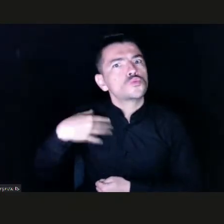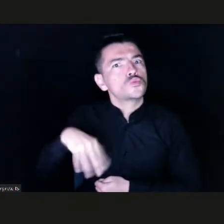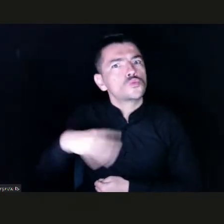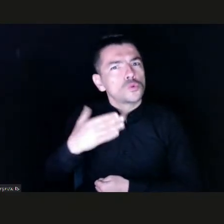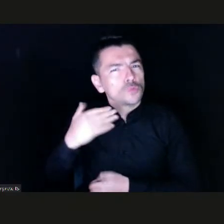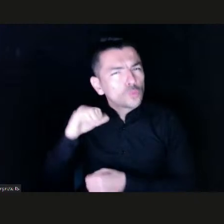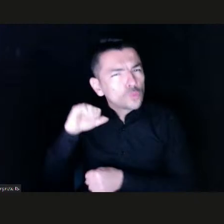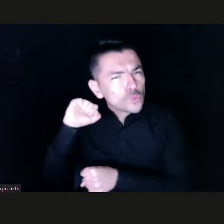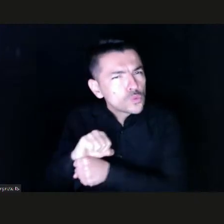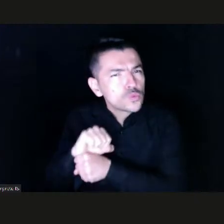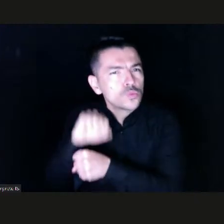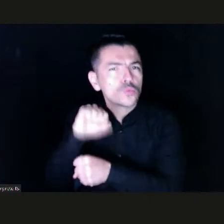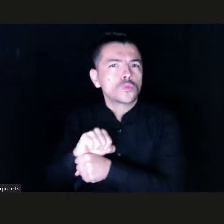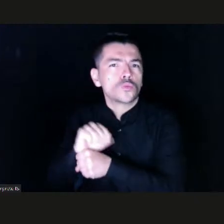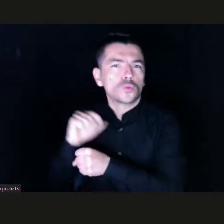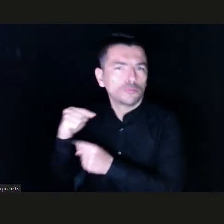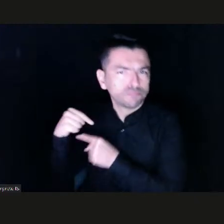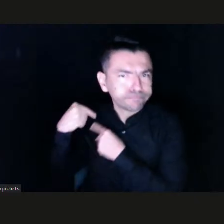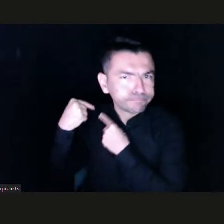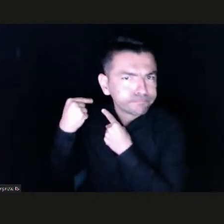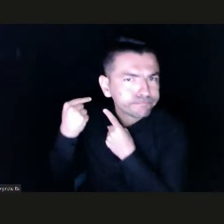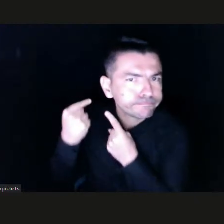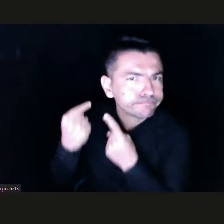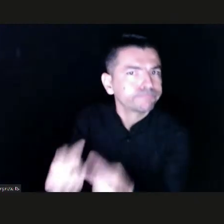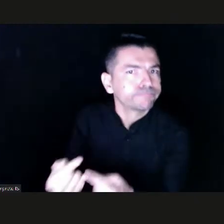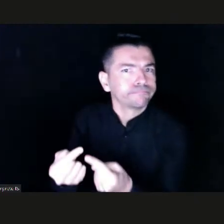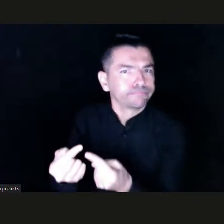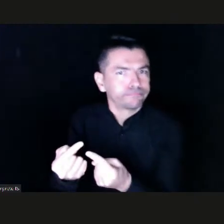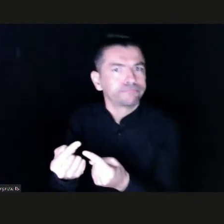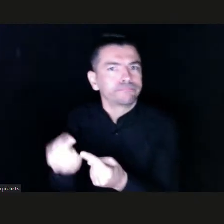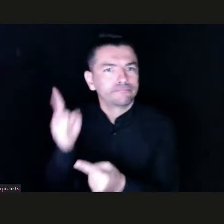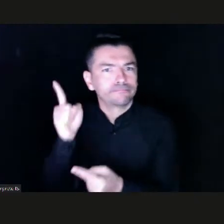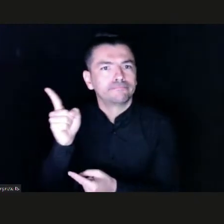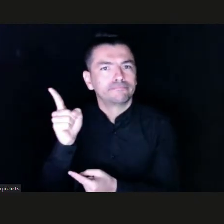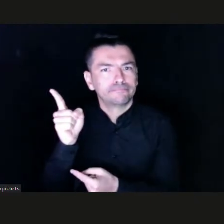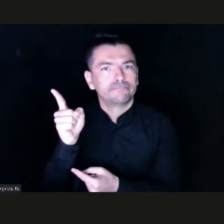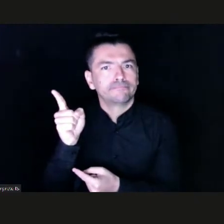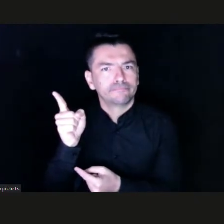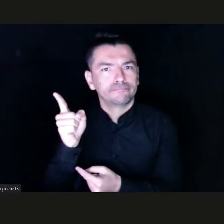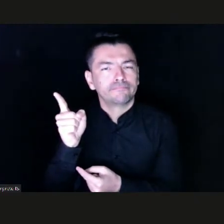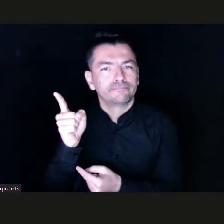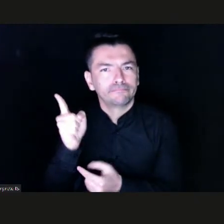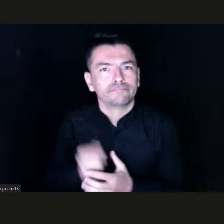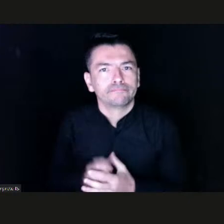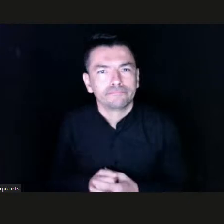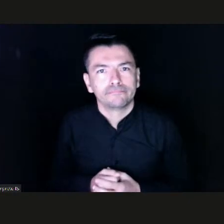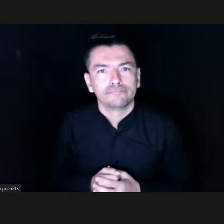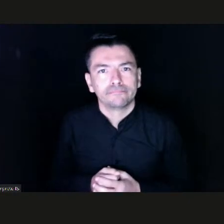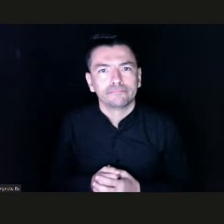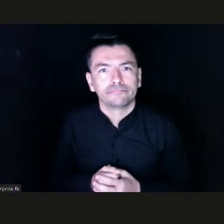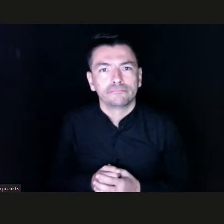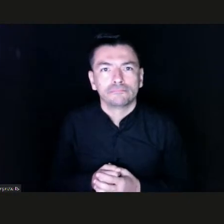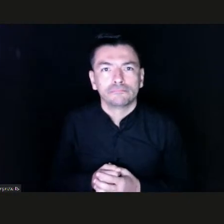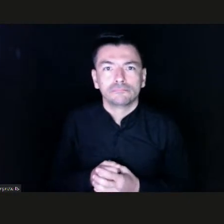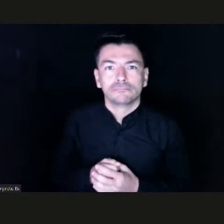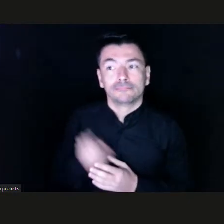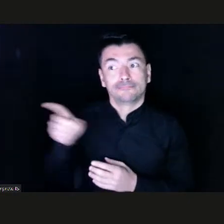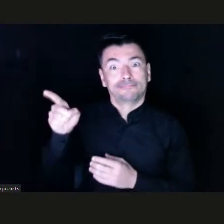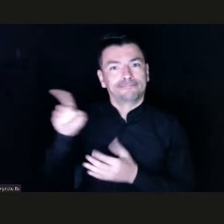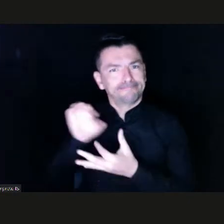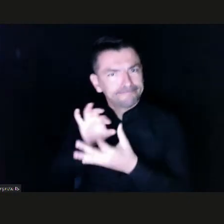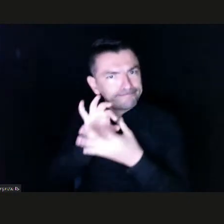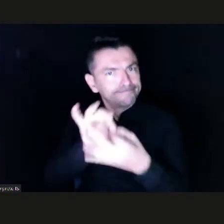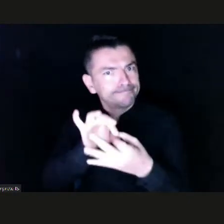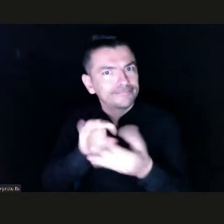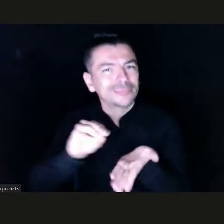was the Ibero-American Secretary General. She was also a former Under-Secretary